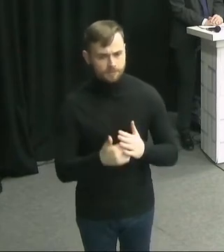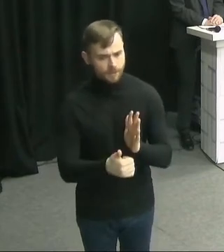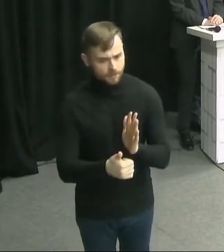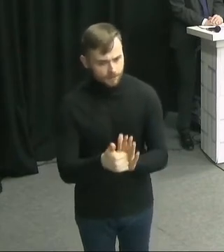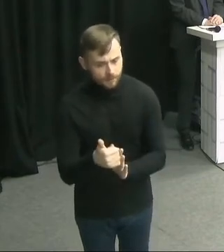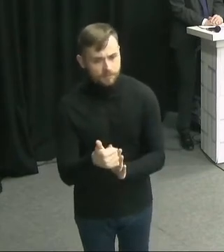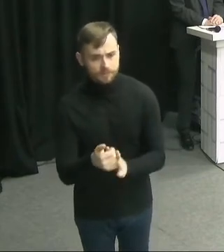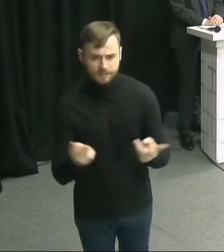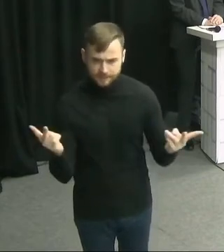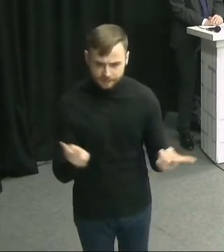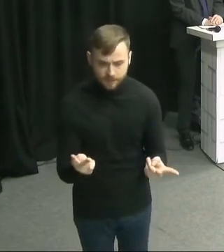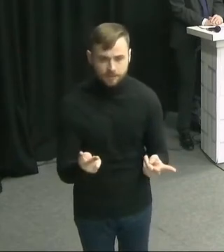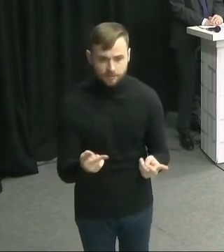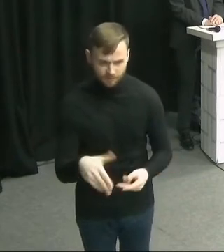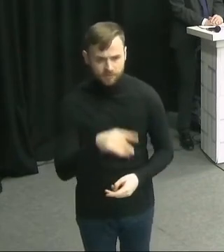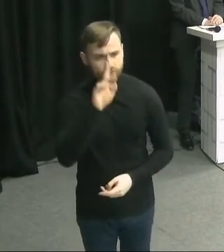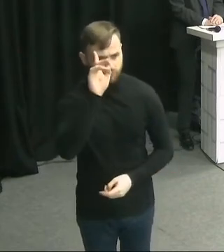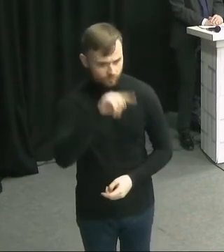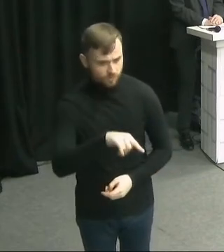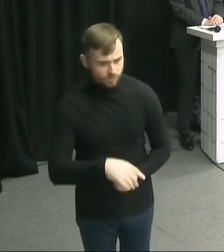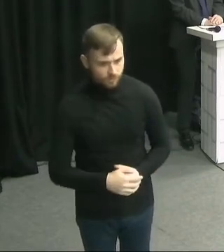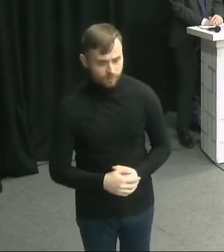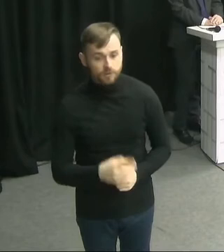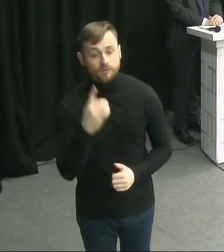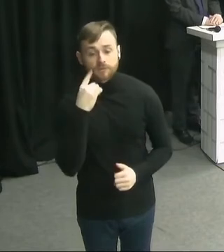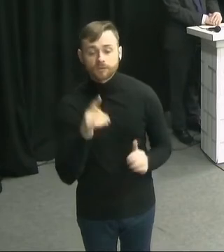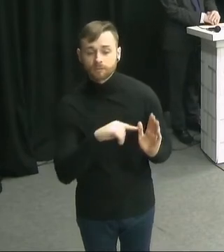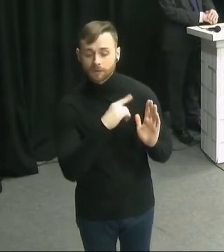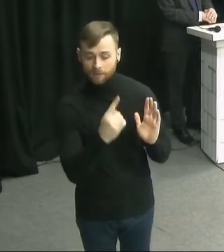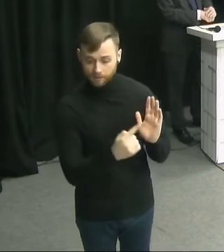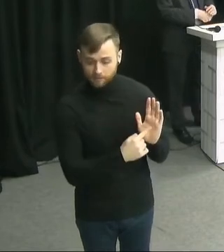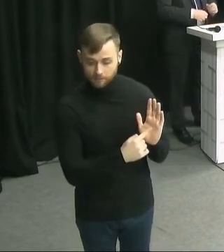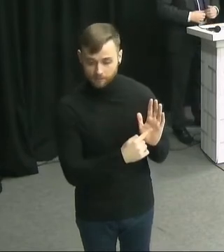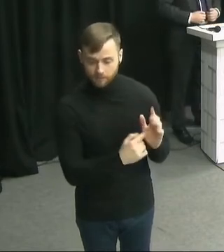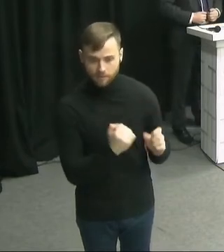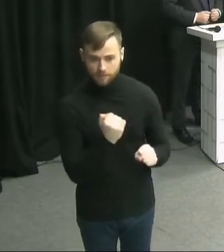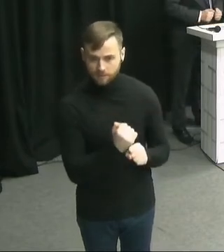do to include them? At least two practical steps.